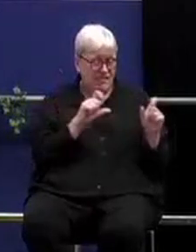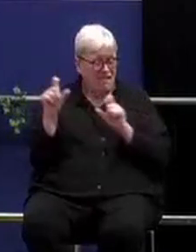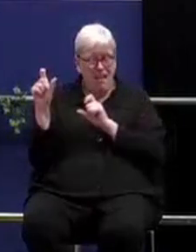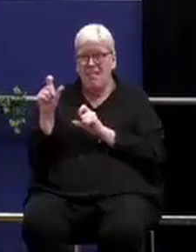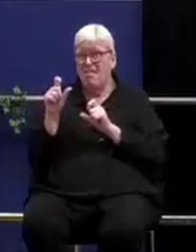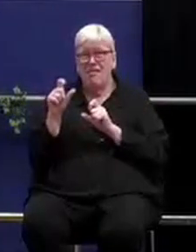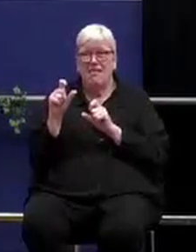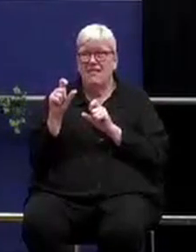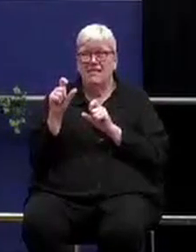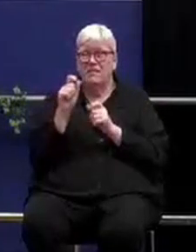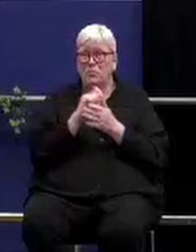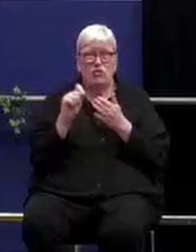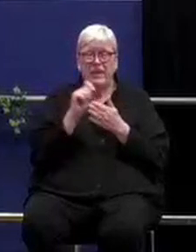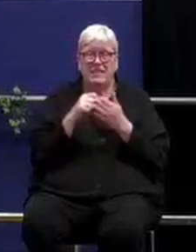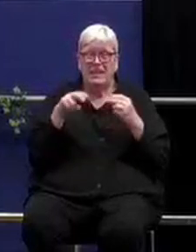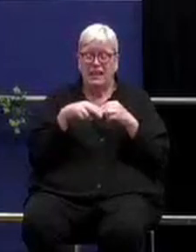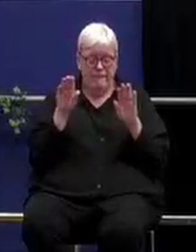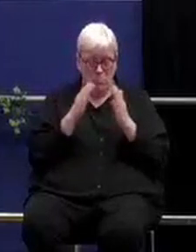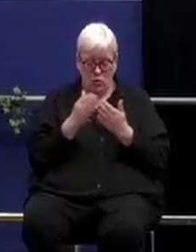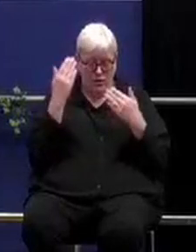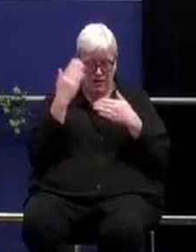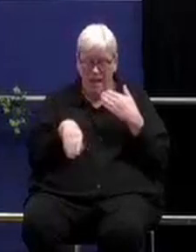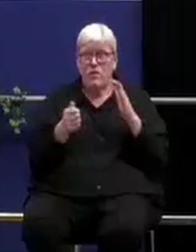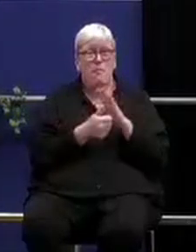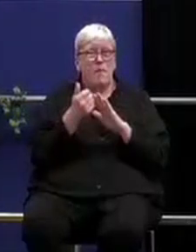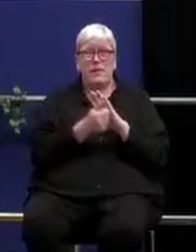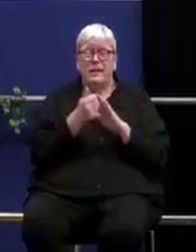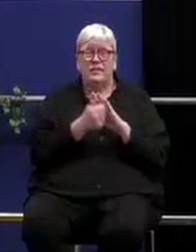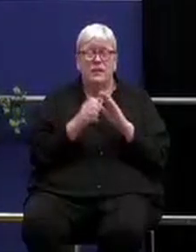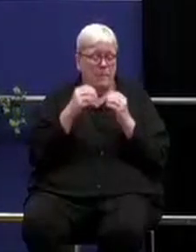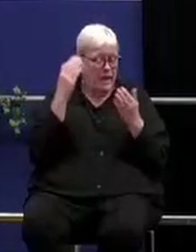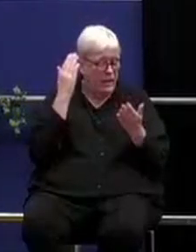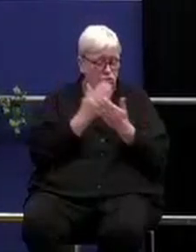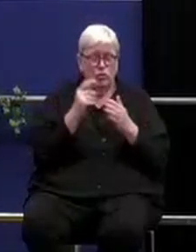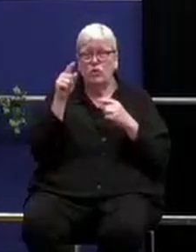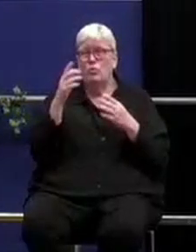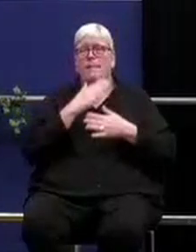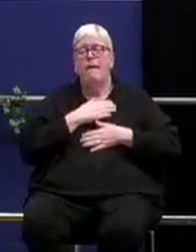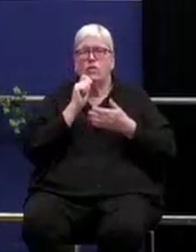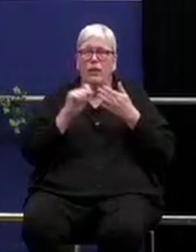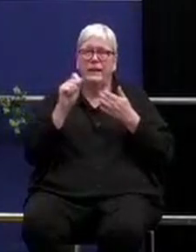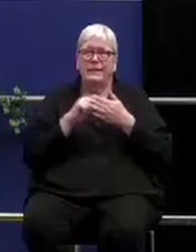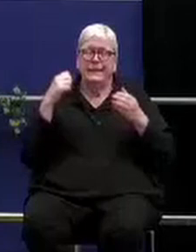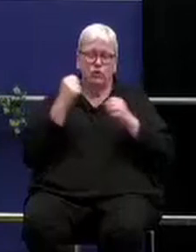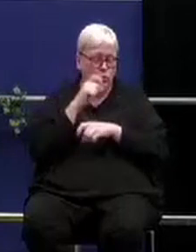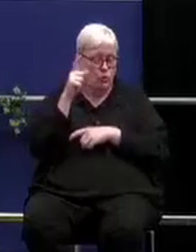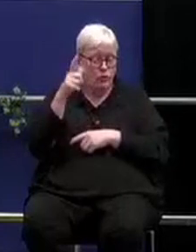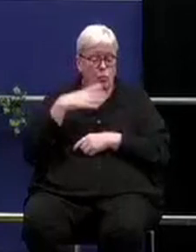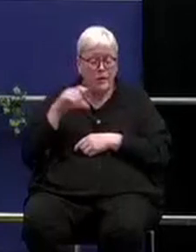been published. So I think maybe just make sure that you're writing the things you want to write and that you still love writing. I think it's very